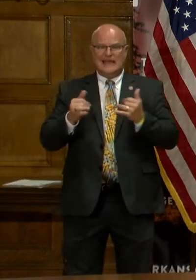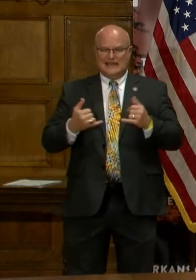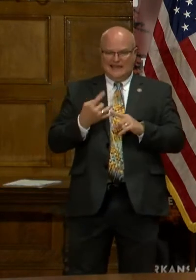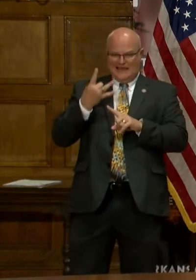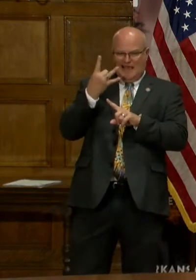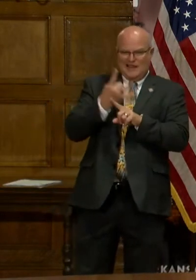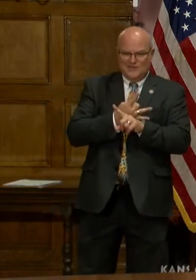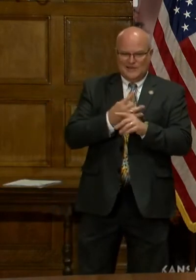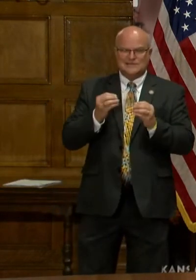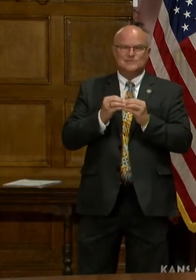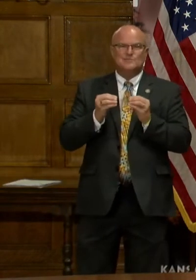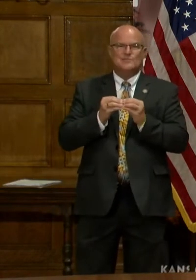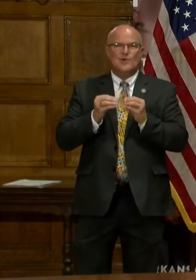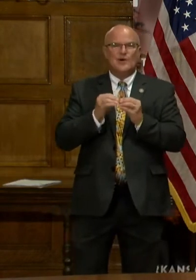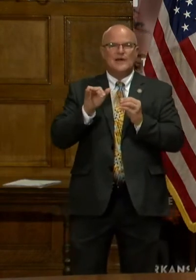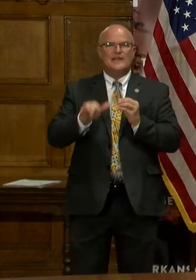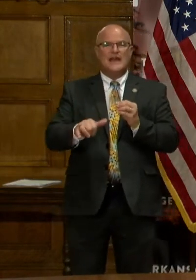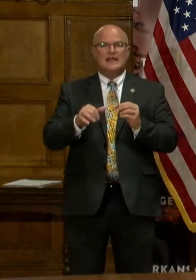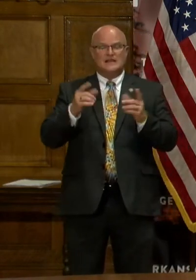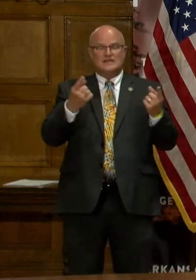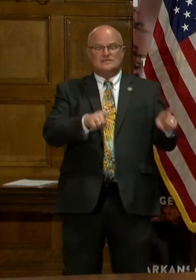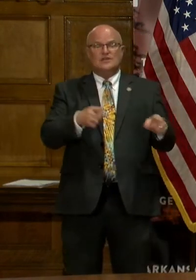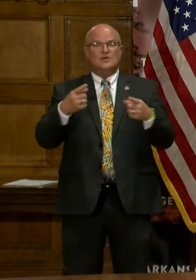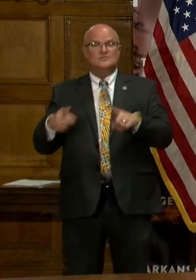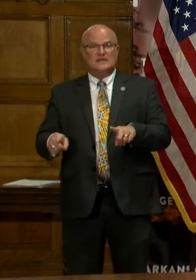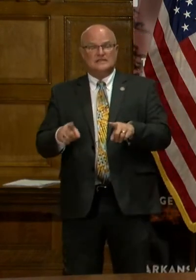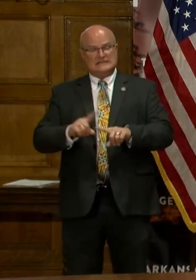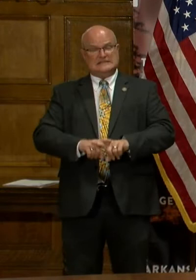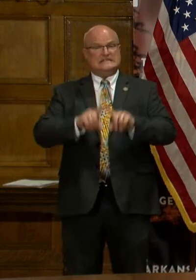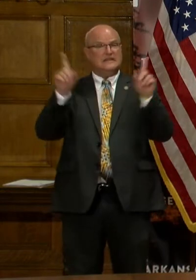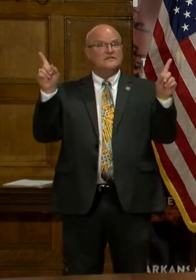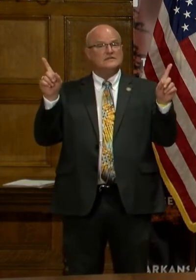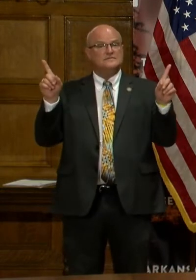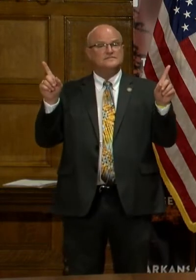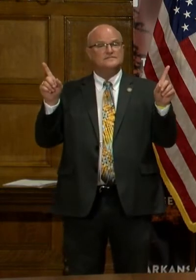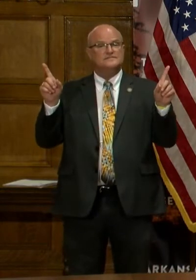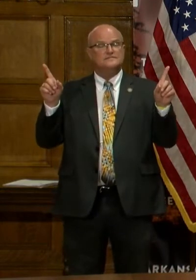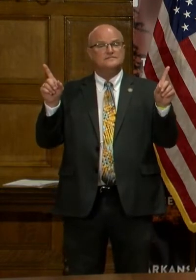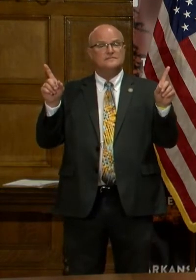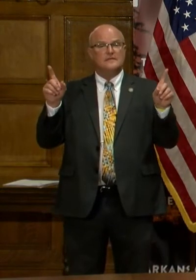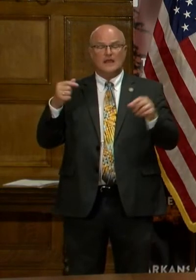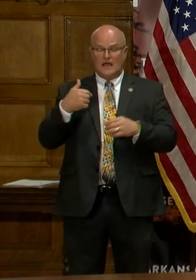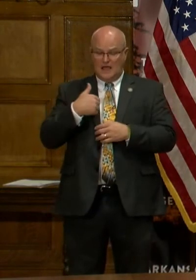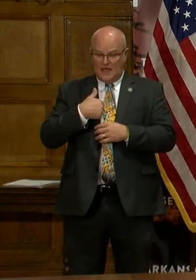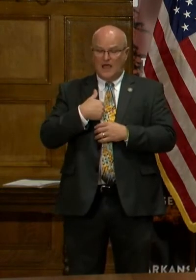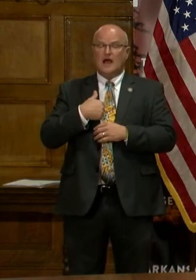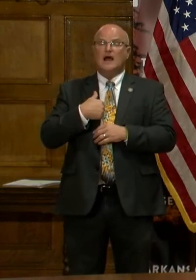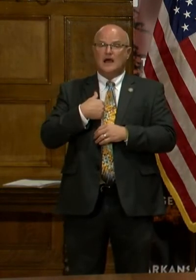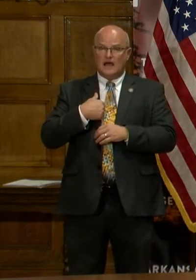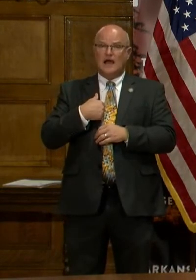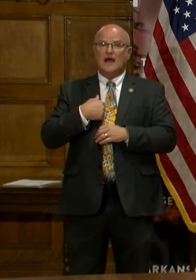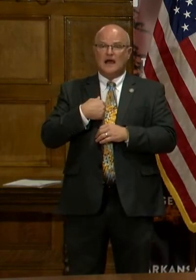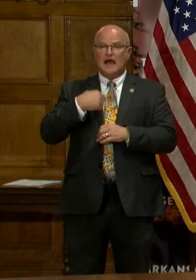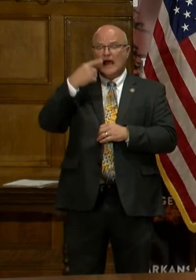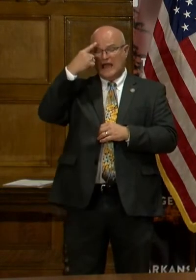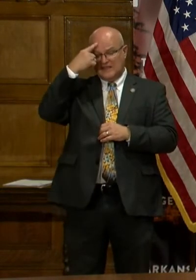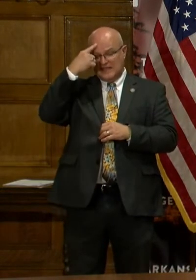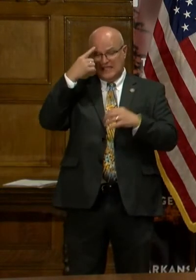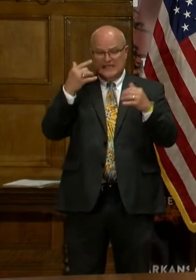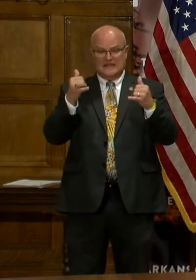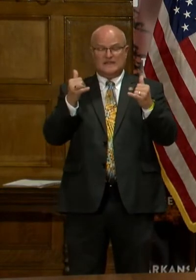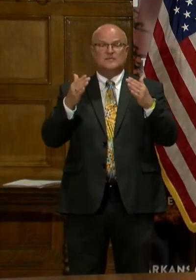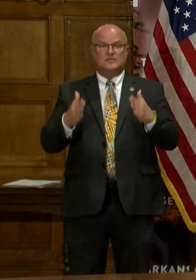months further along than that, so the circumstances are entirely different. I think the